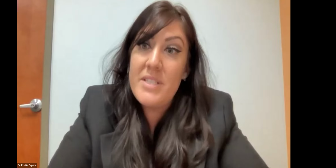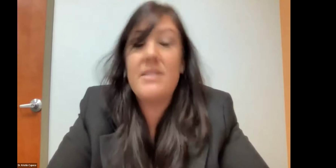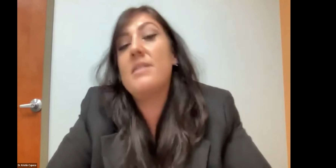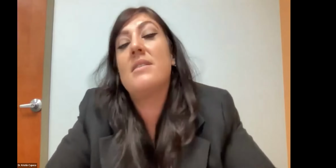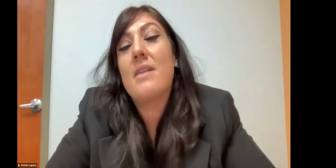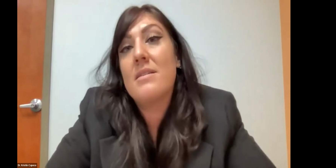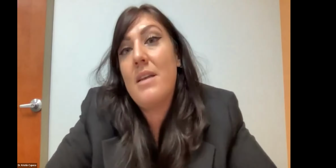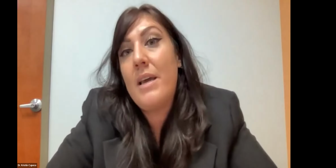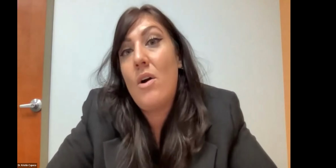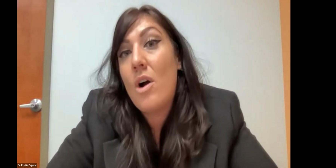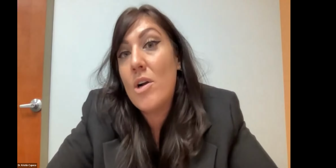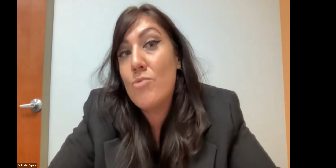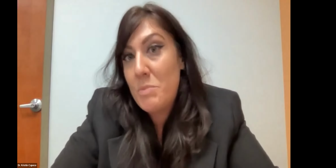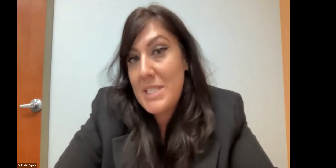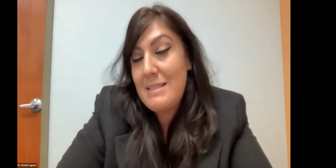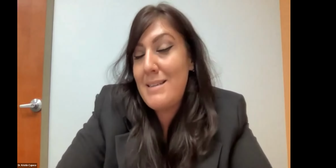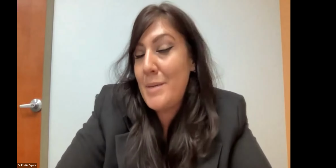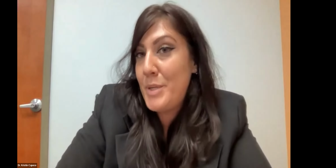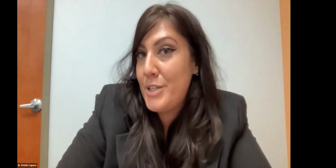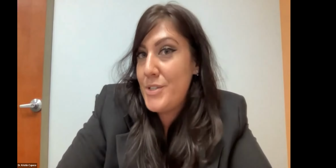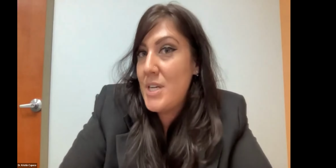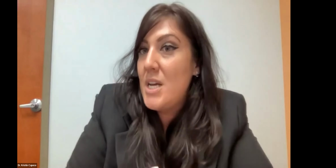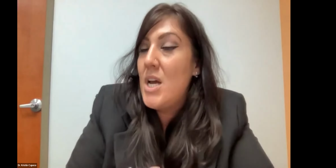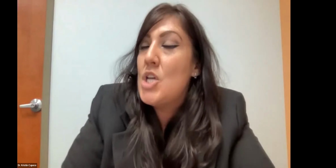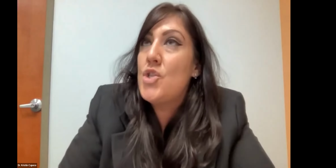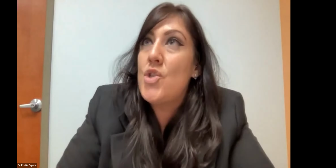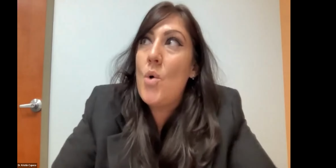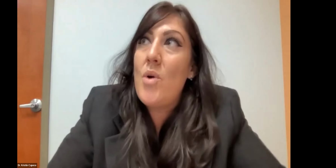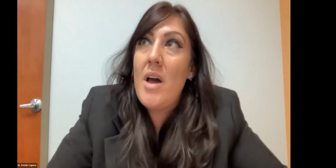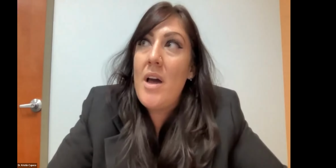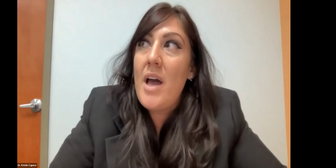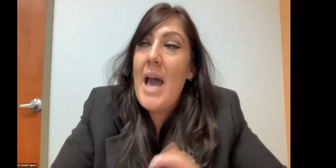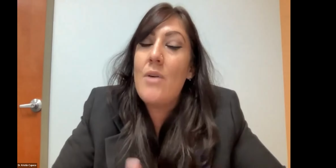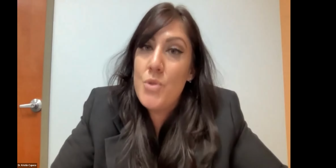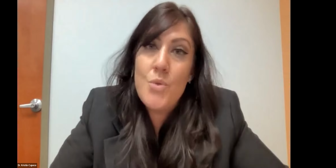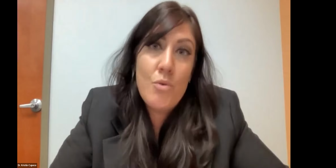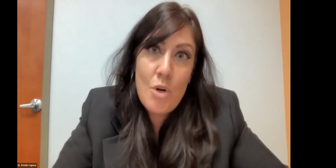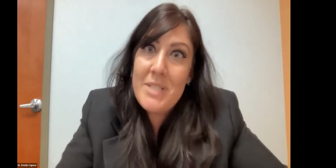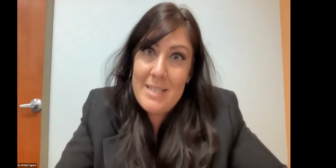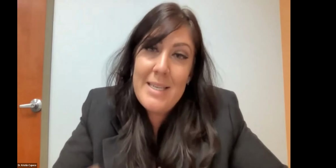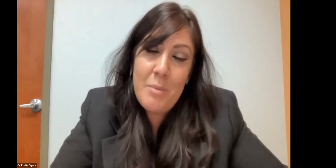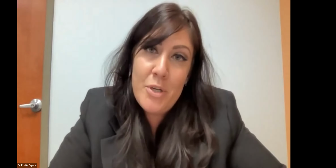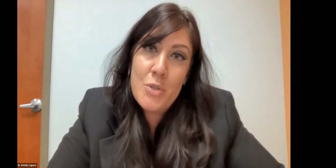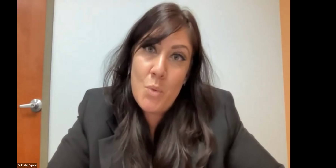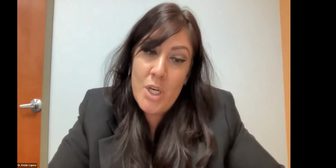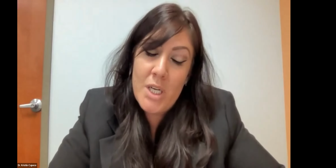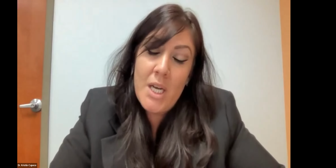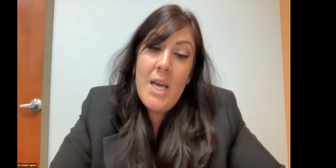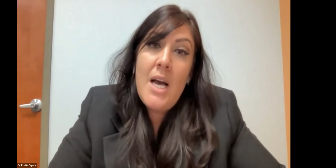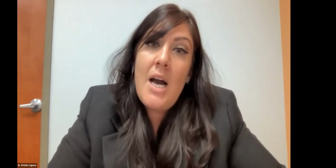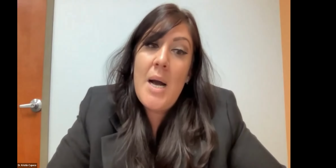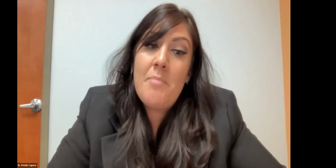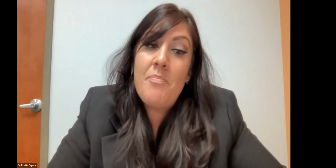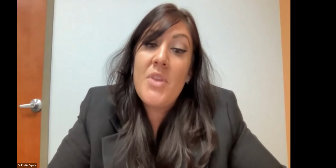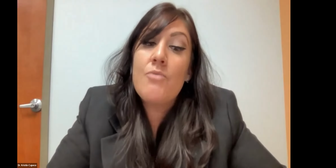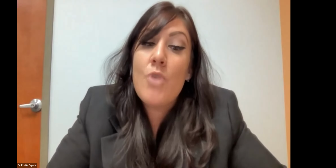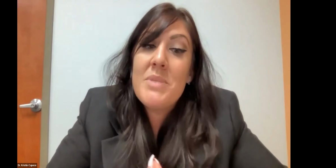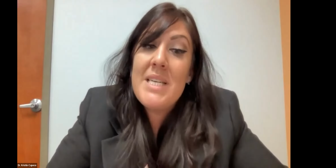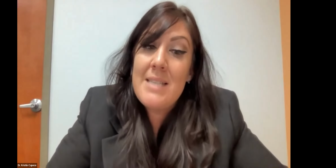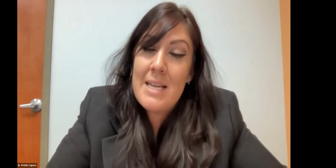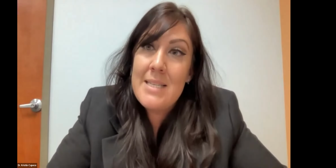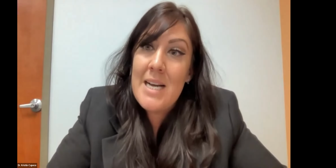I wanted to discuss today are aromatase inhibitors. So how do aromatase inhibitors work?